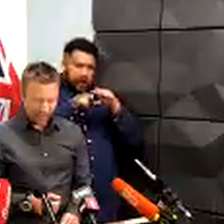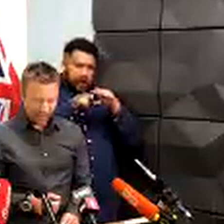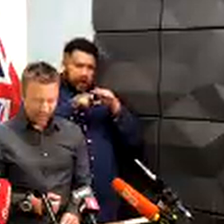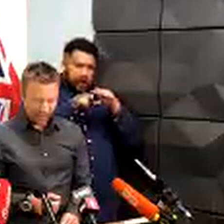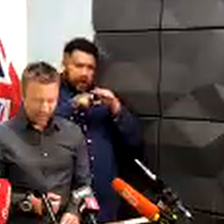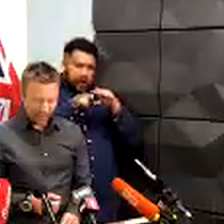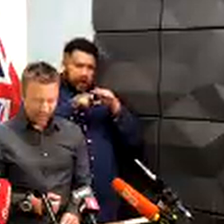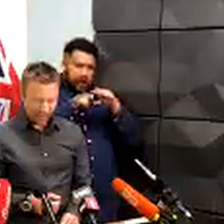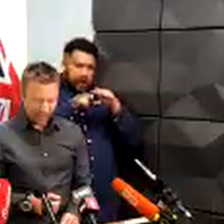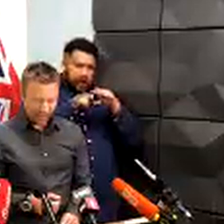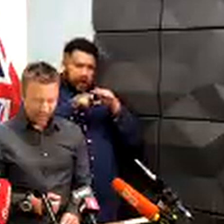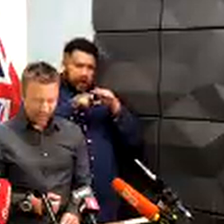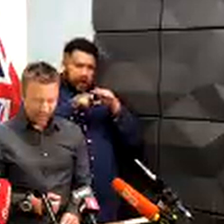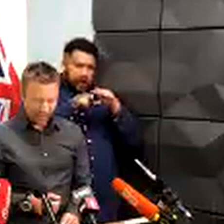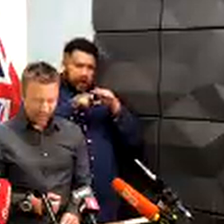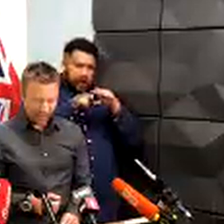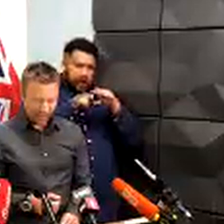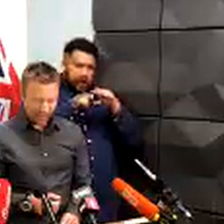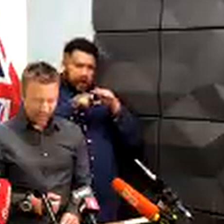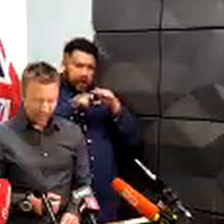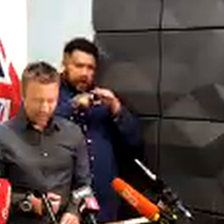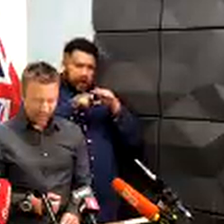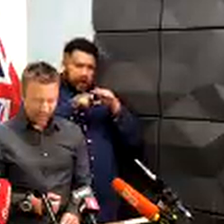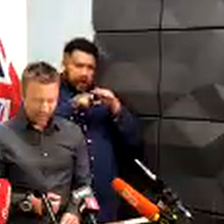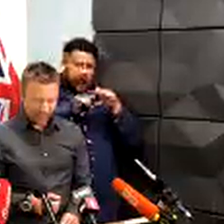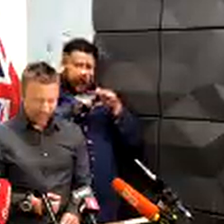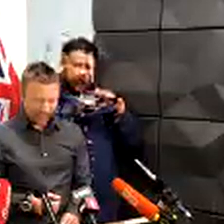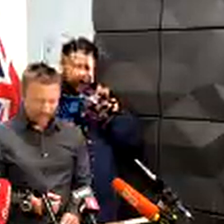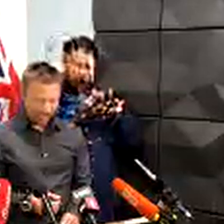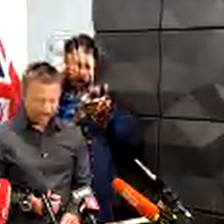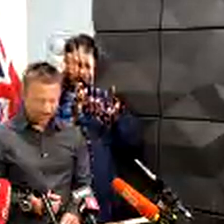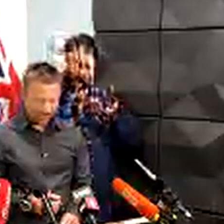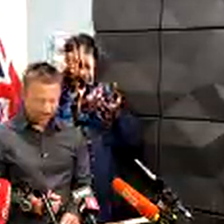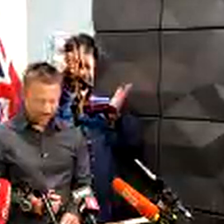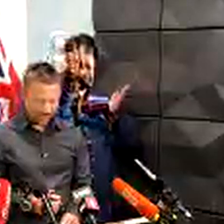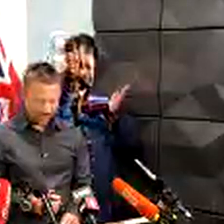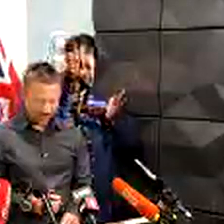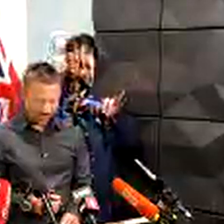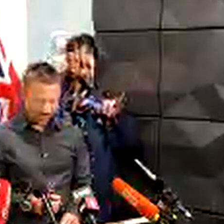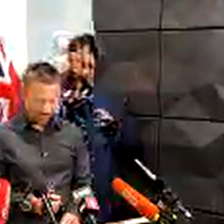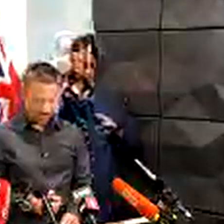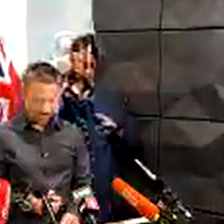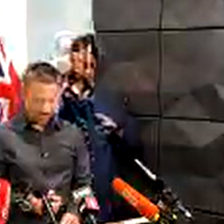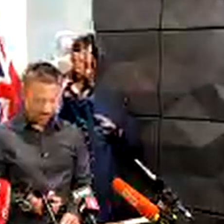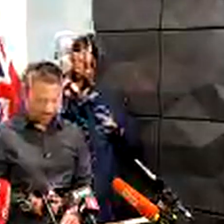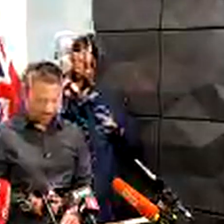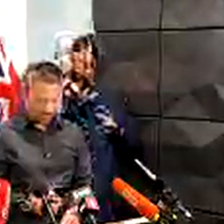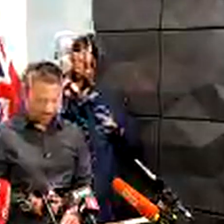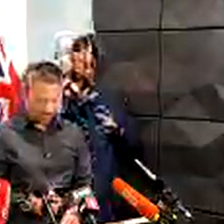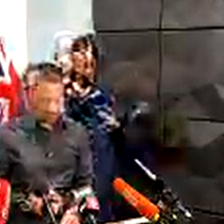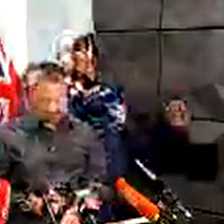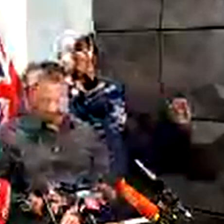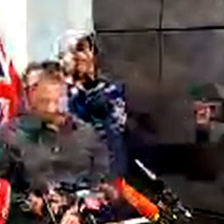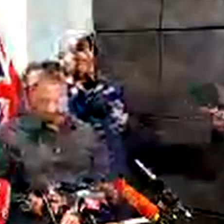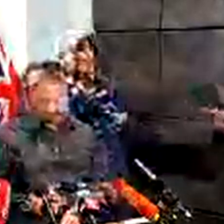staff in Whakaari, and we're actively working with scientists there who are providing a critical role. So again, for